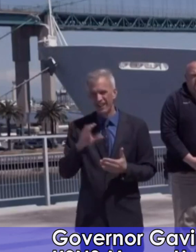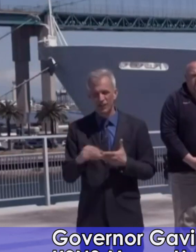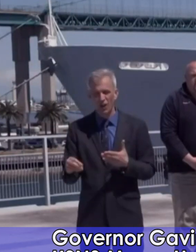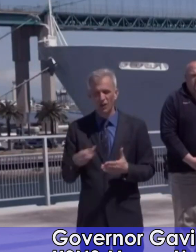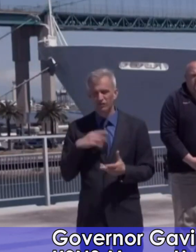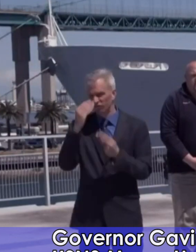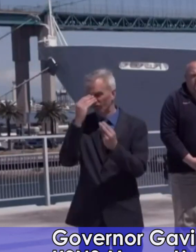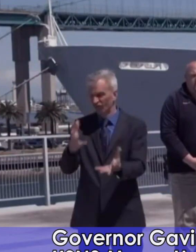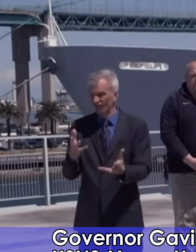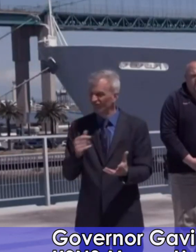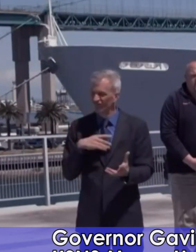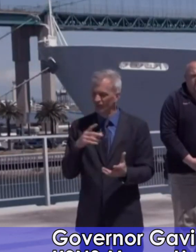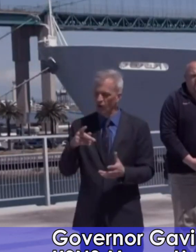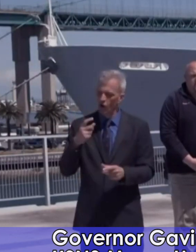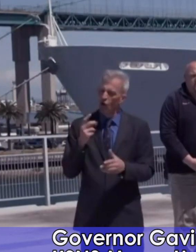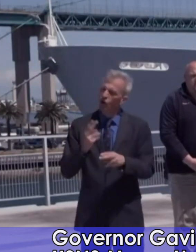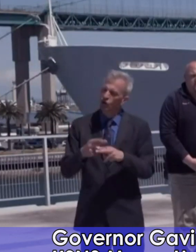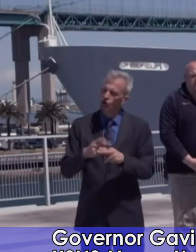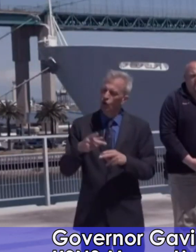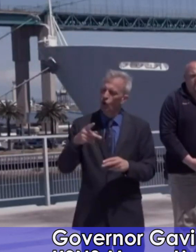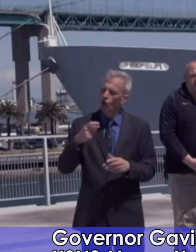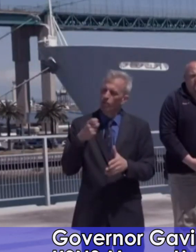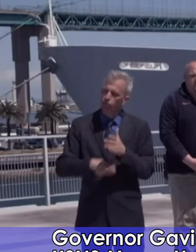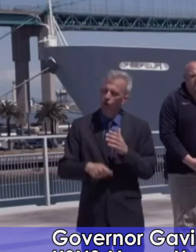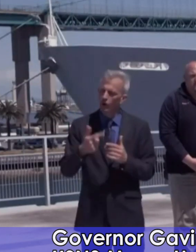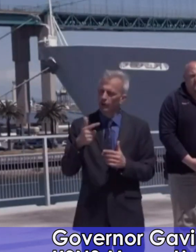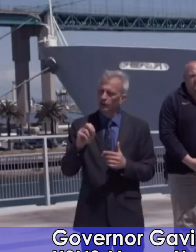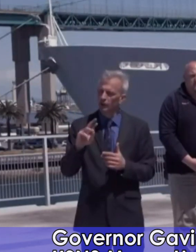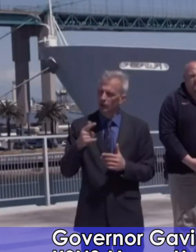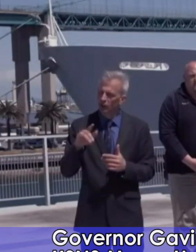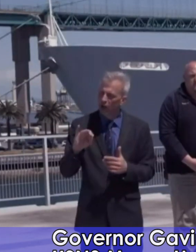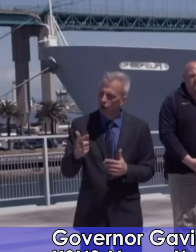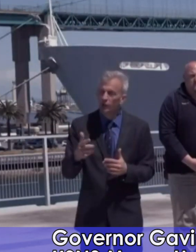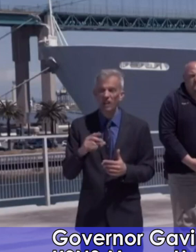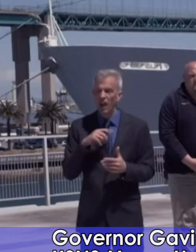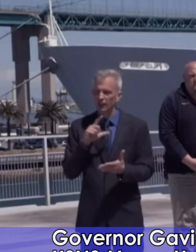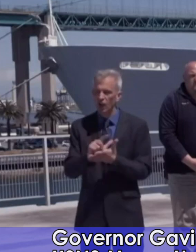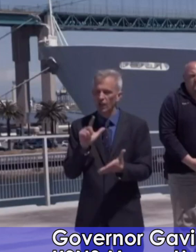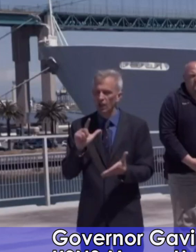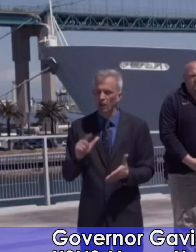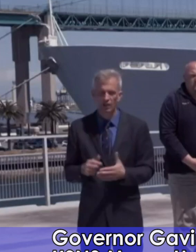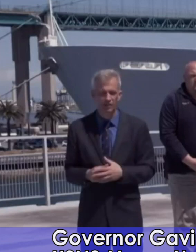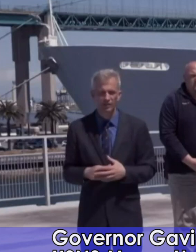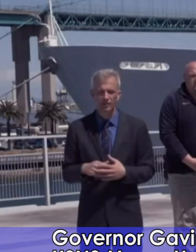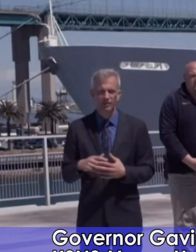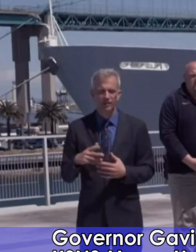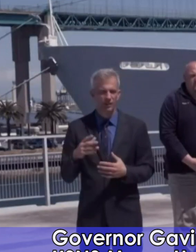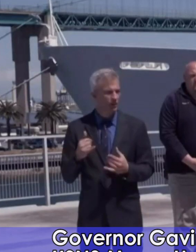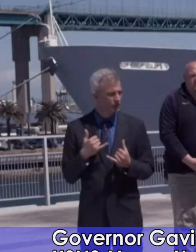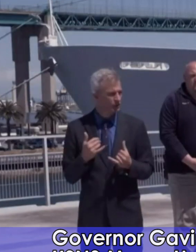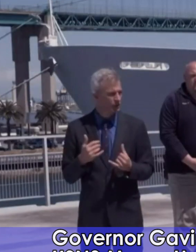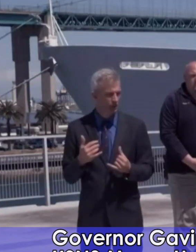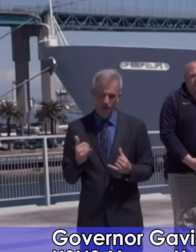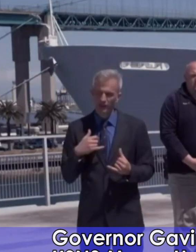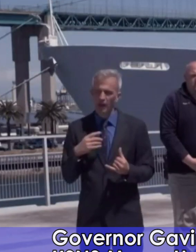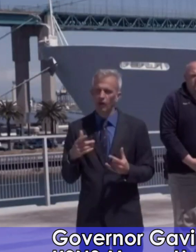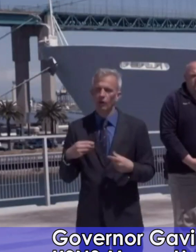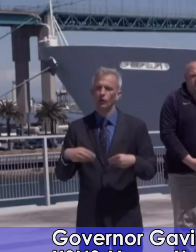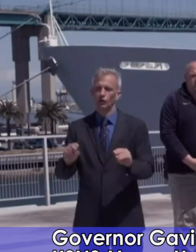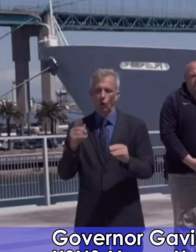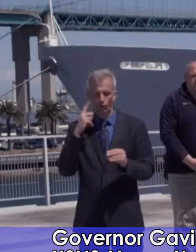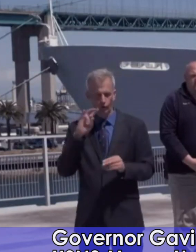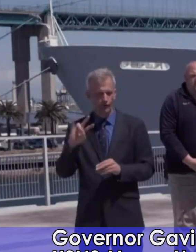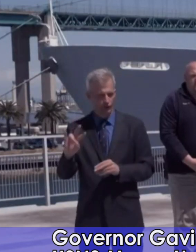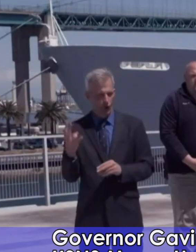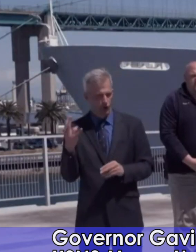that that was illegal, and let them know that there's a criminal penalty. That hand sanitizer is now being sold for $7 or was sold for $7.